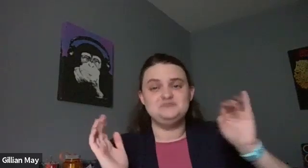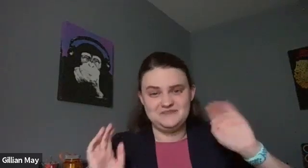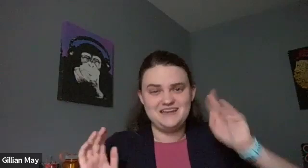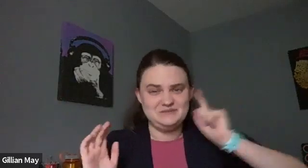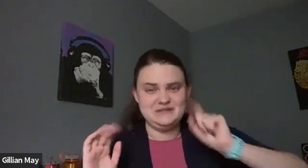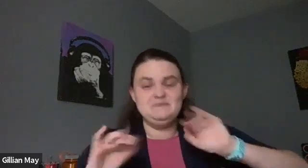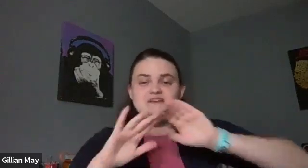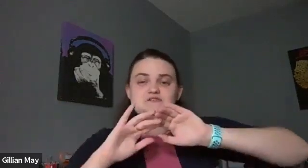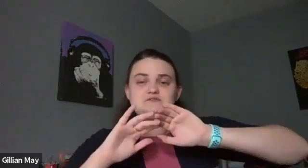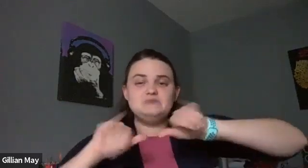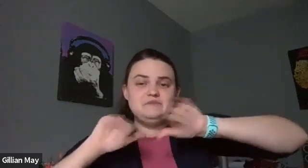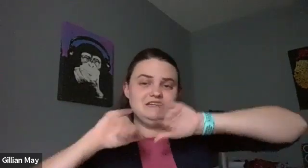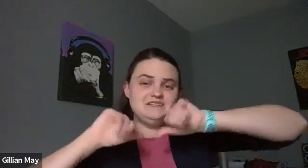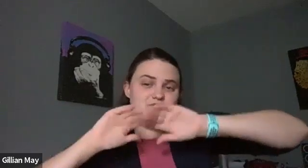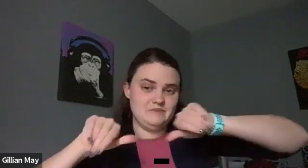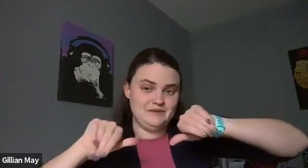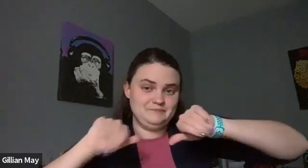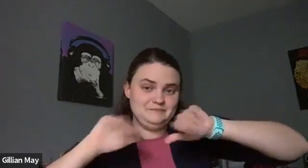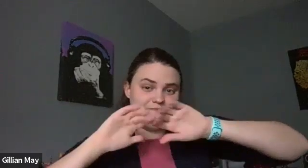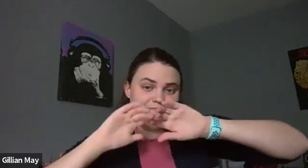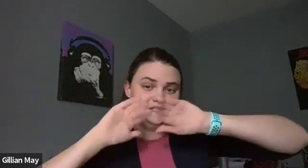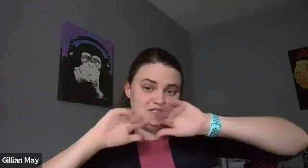one. That's the one. So swimming is swimming.